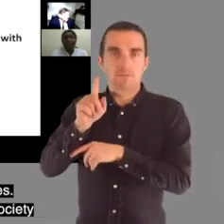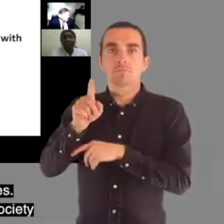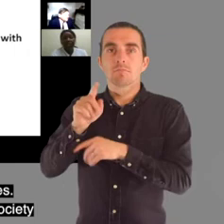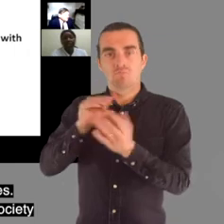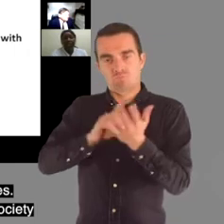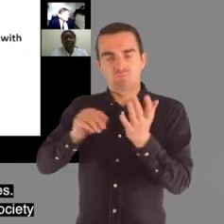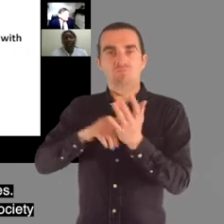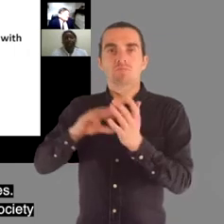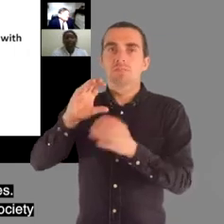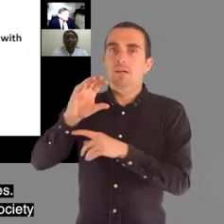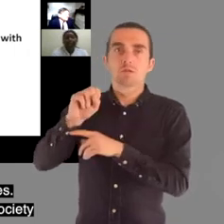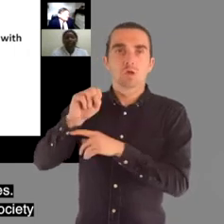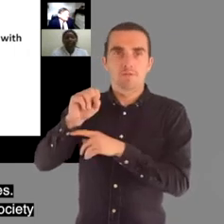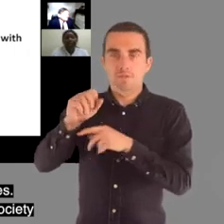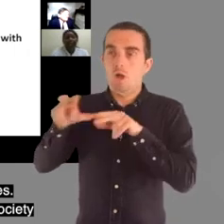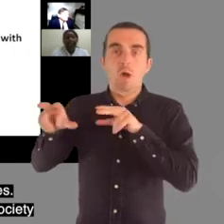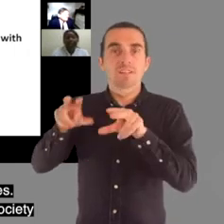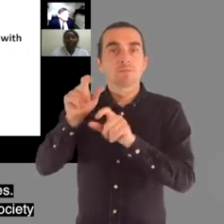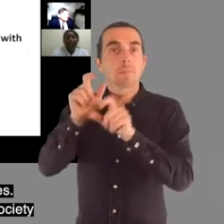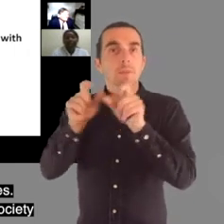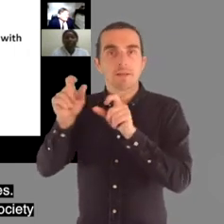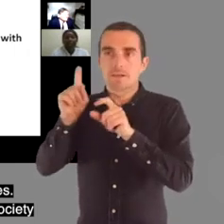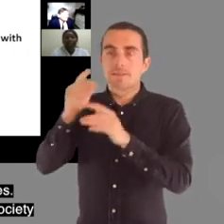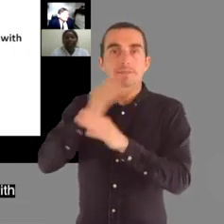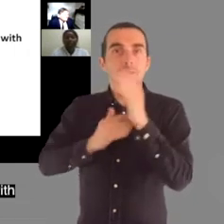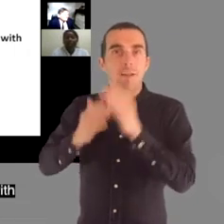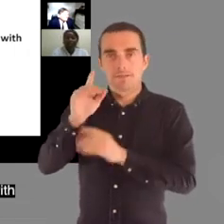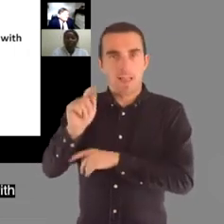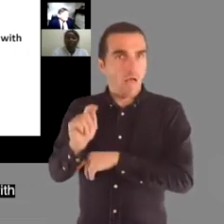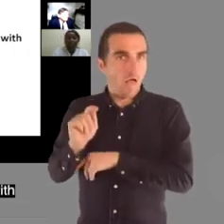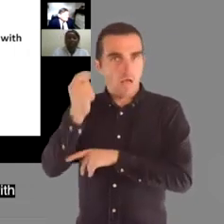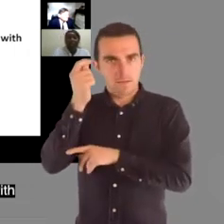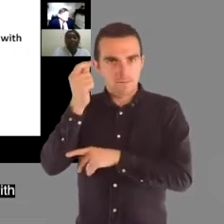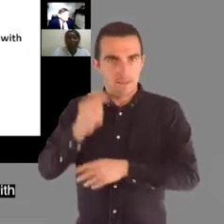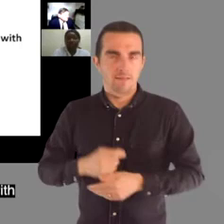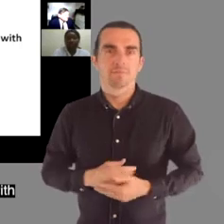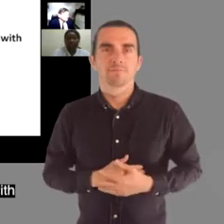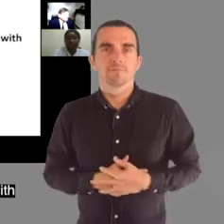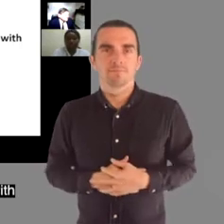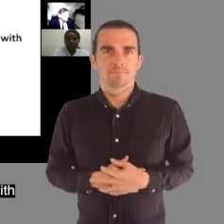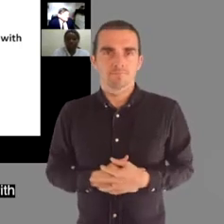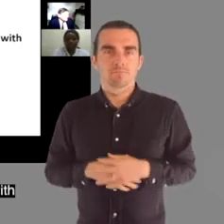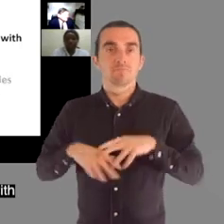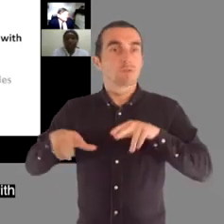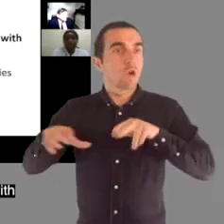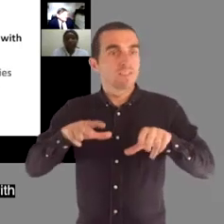Society. UDPK is the reference civil society organization for persons with disabilities in